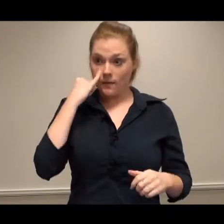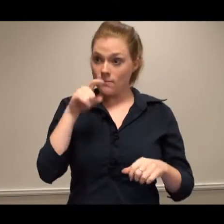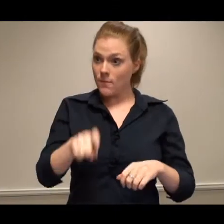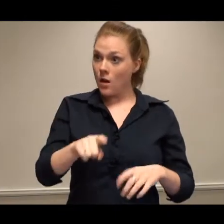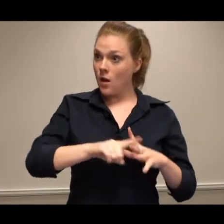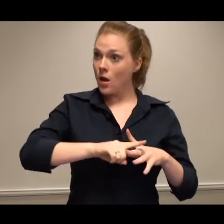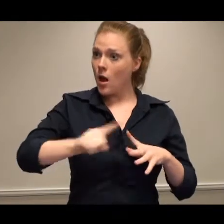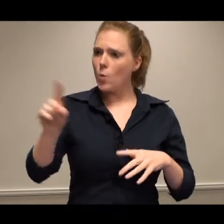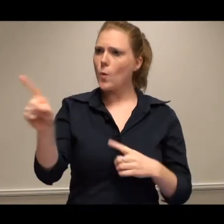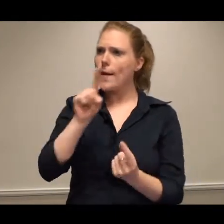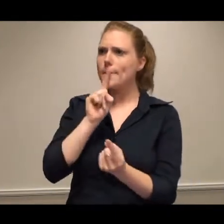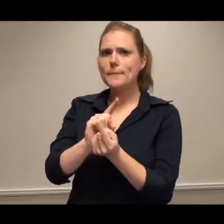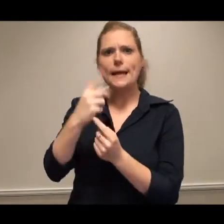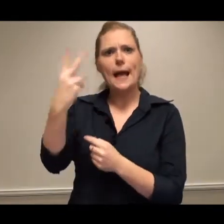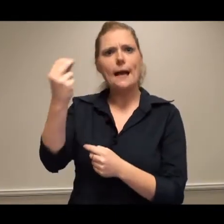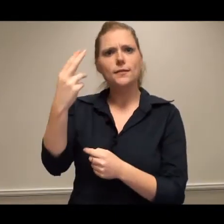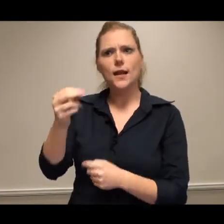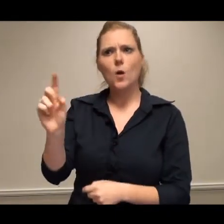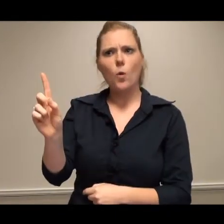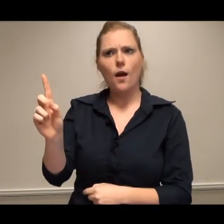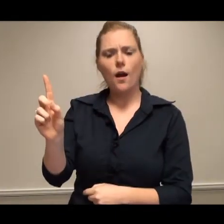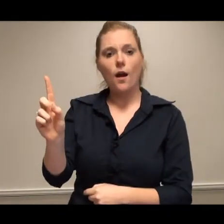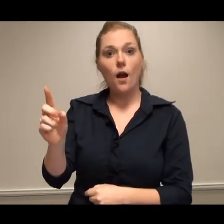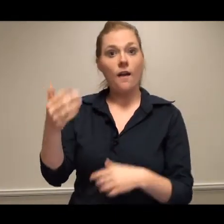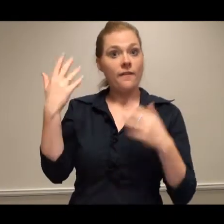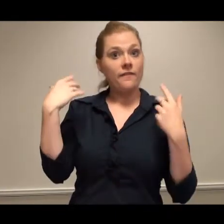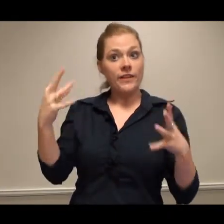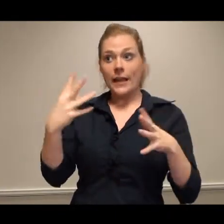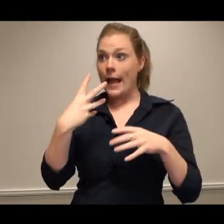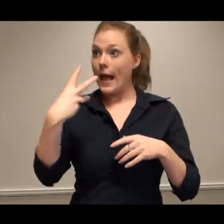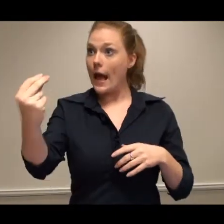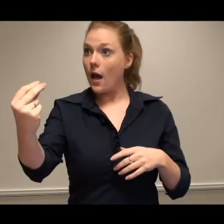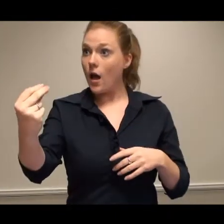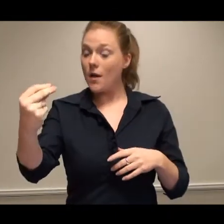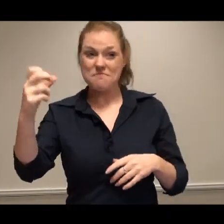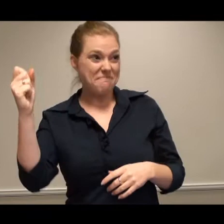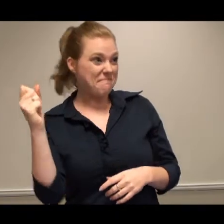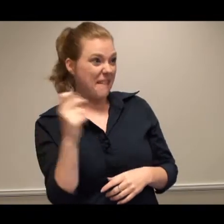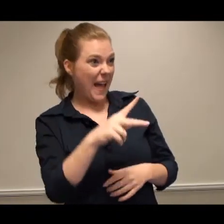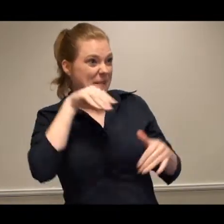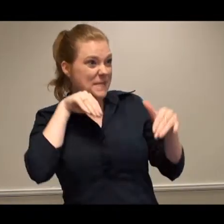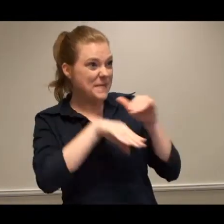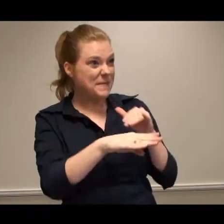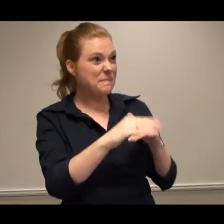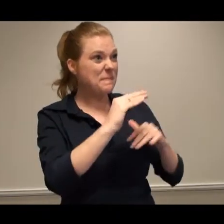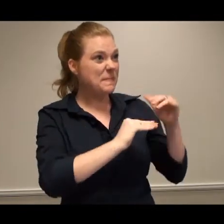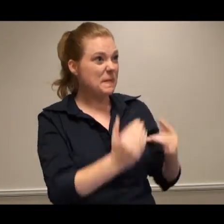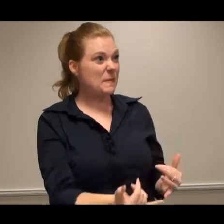And never go back inside a burning building for any reason.